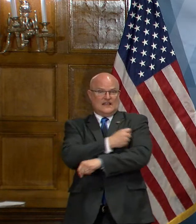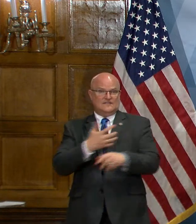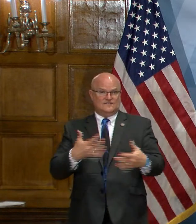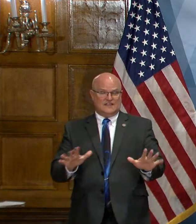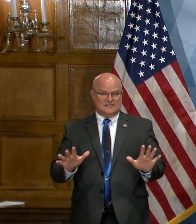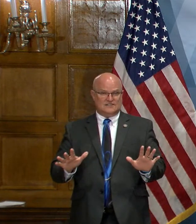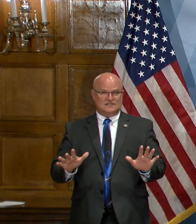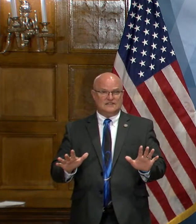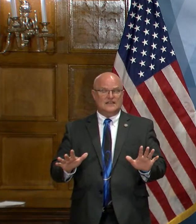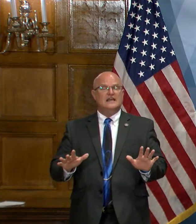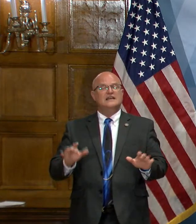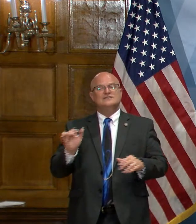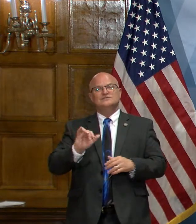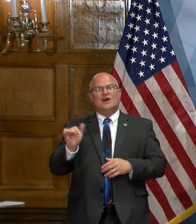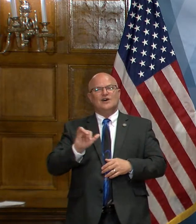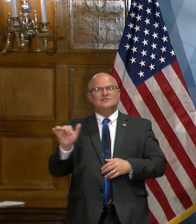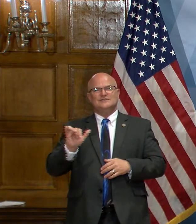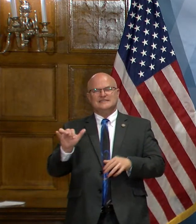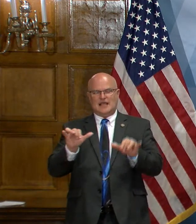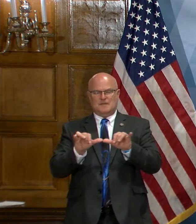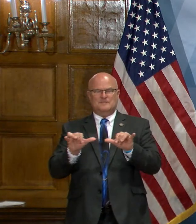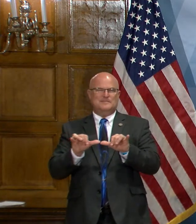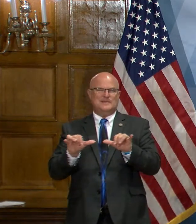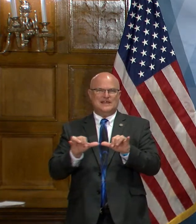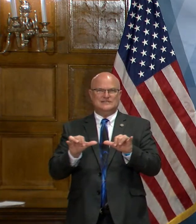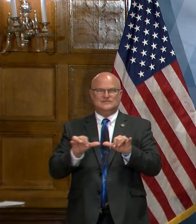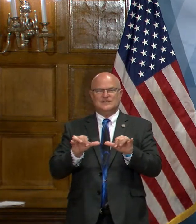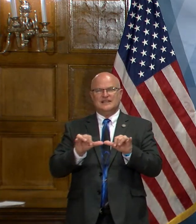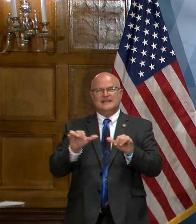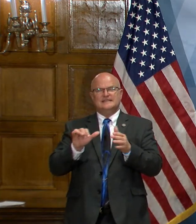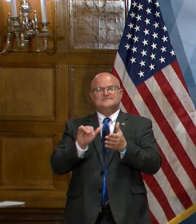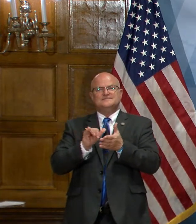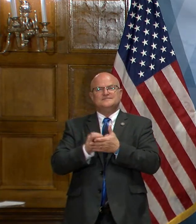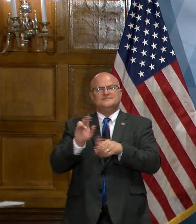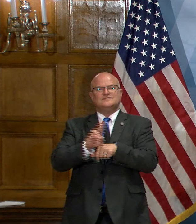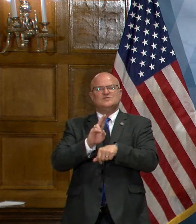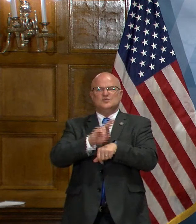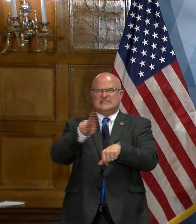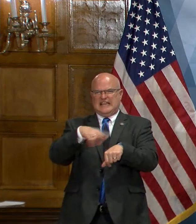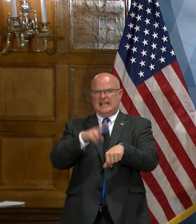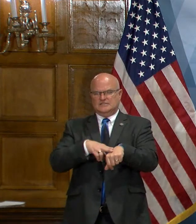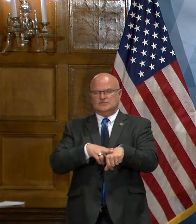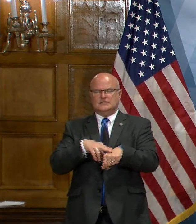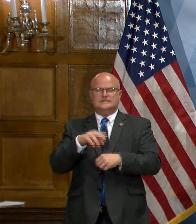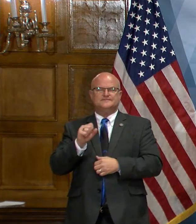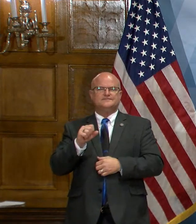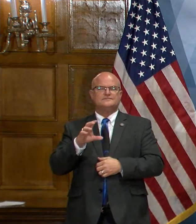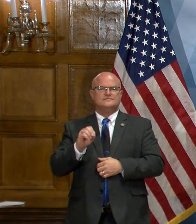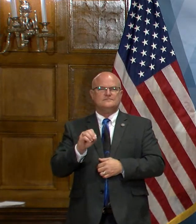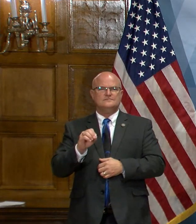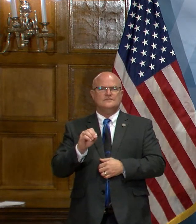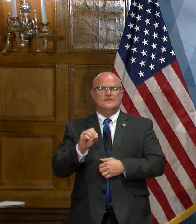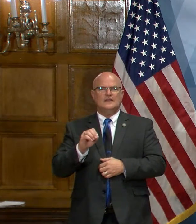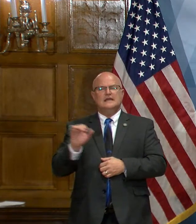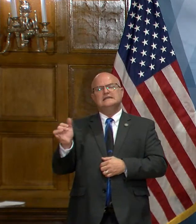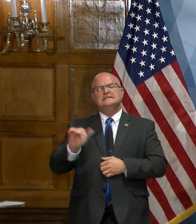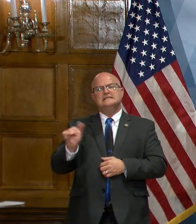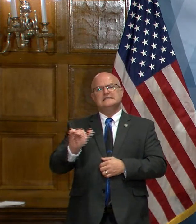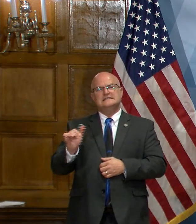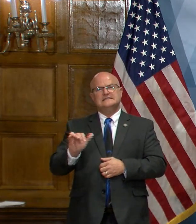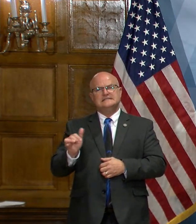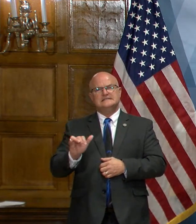vaccinated fully, and it's also the same measuring stick that is used nationally. So it's the